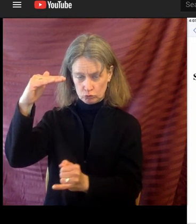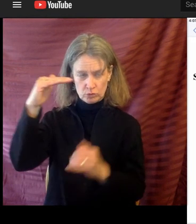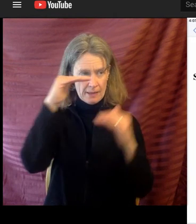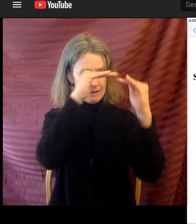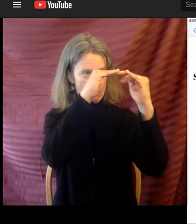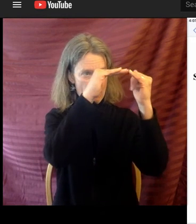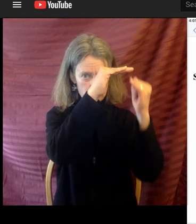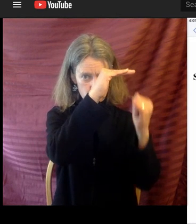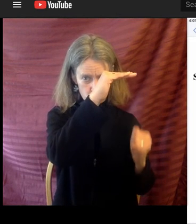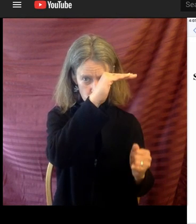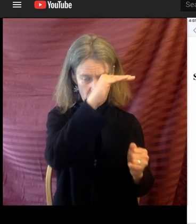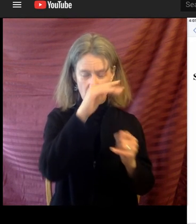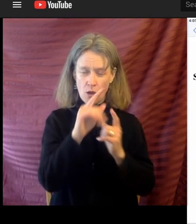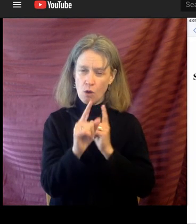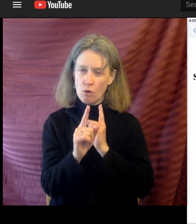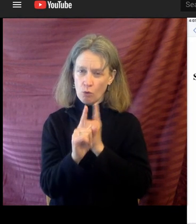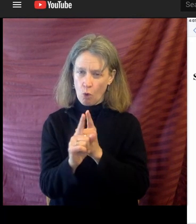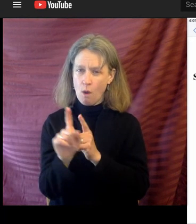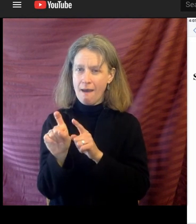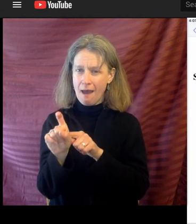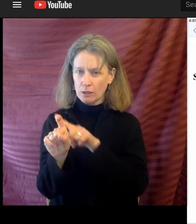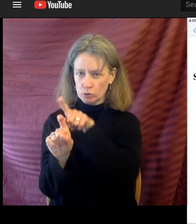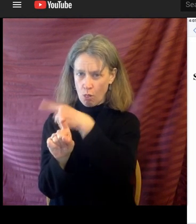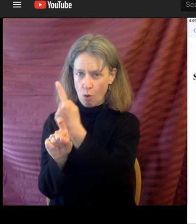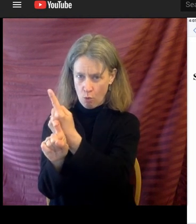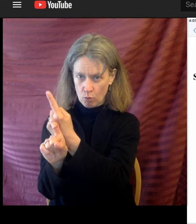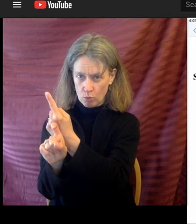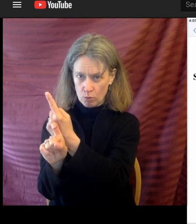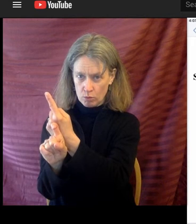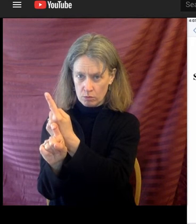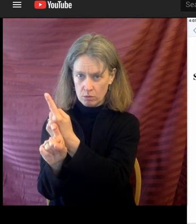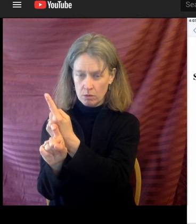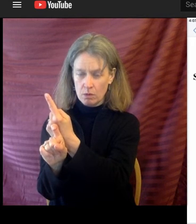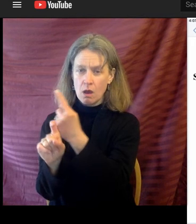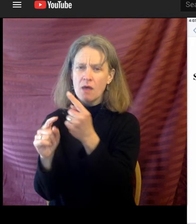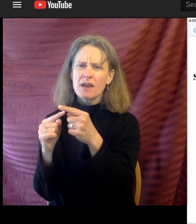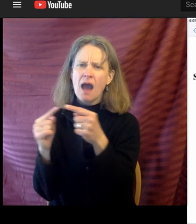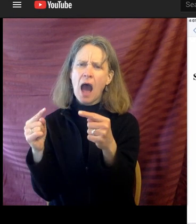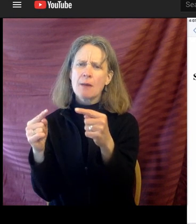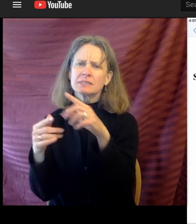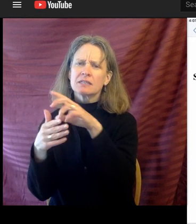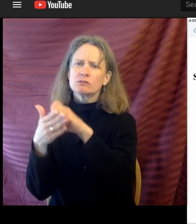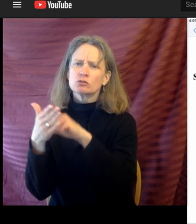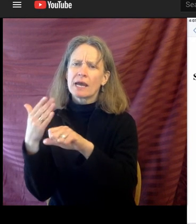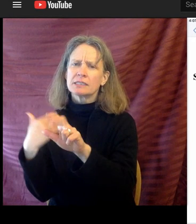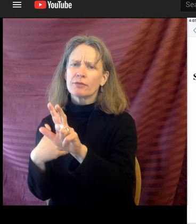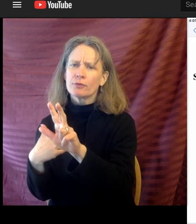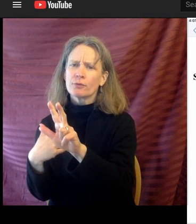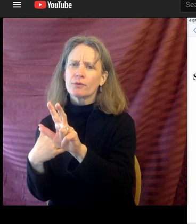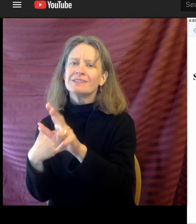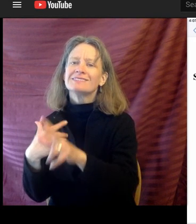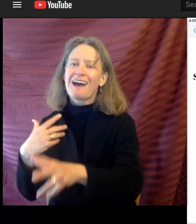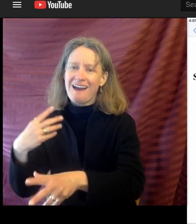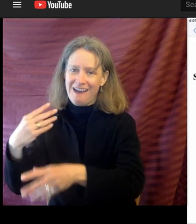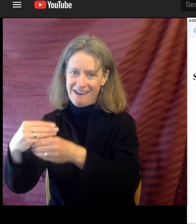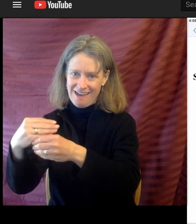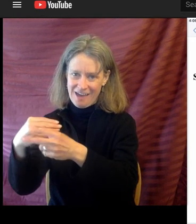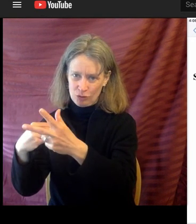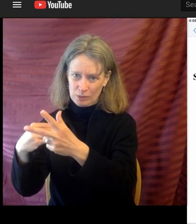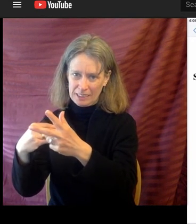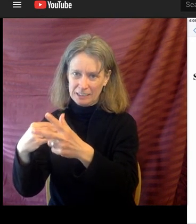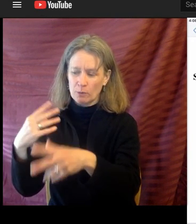We want to get x by itself. The opposite of subtracting 3 is adding 3, so I'm going to